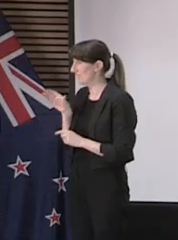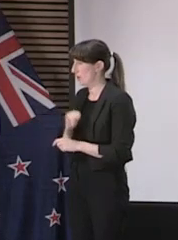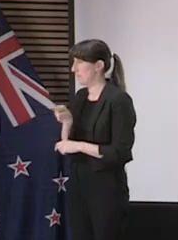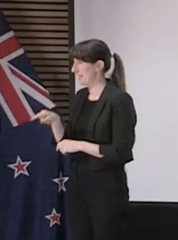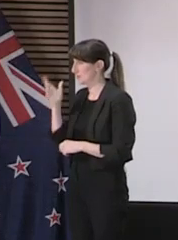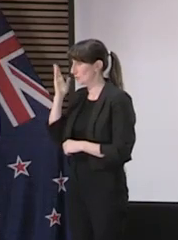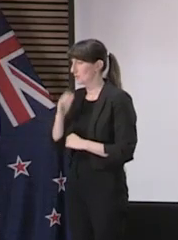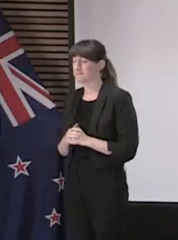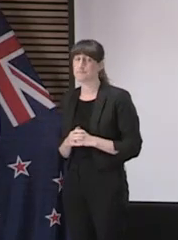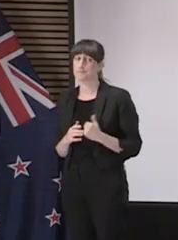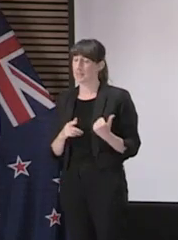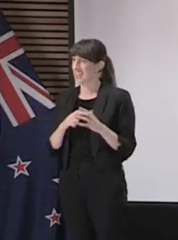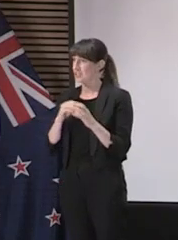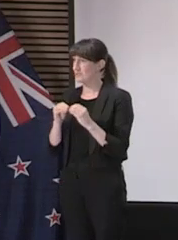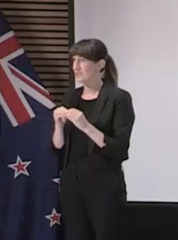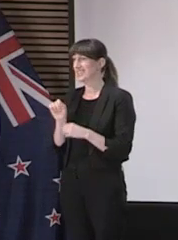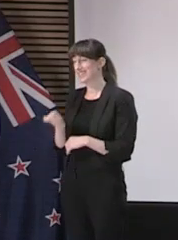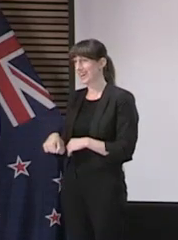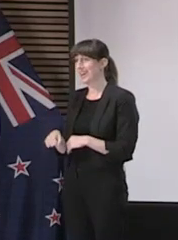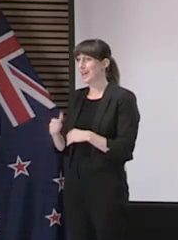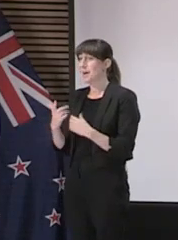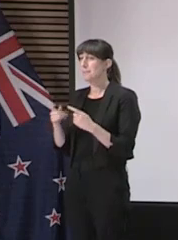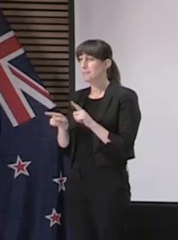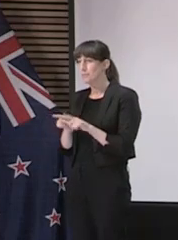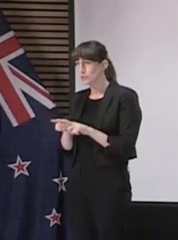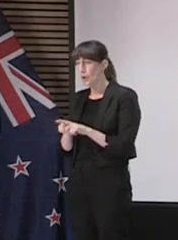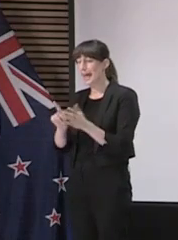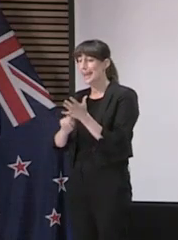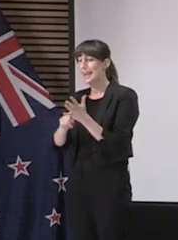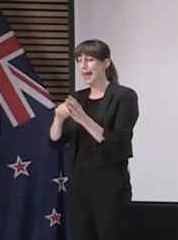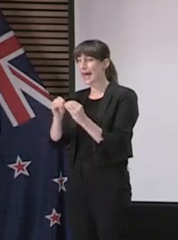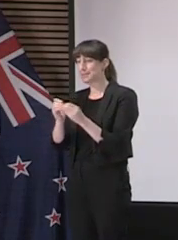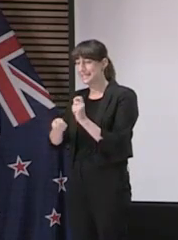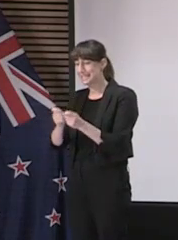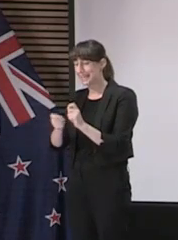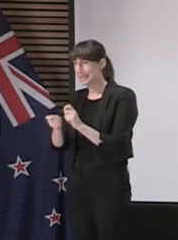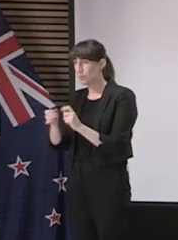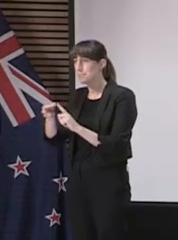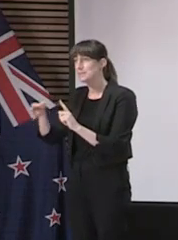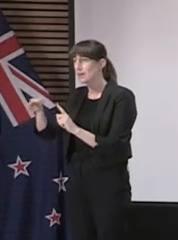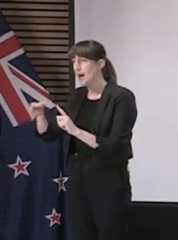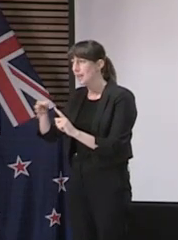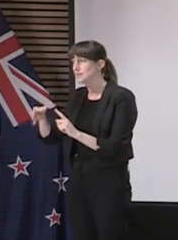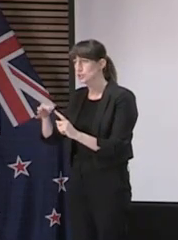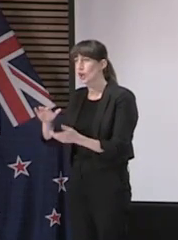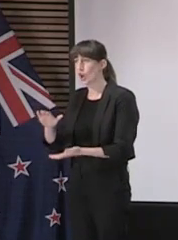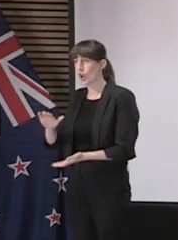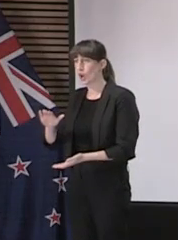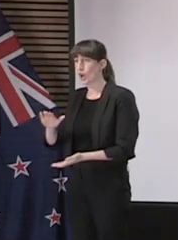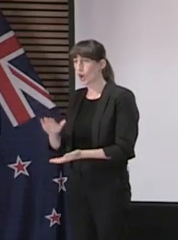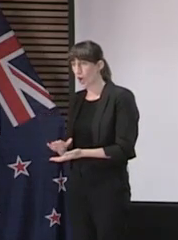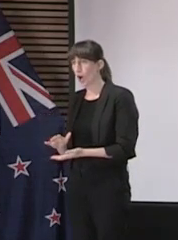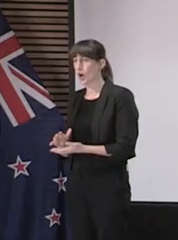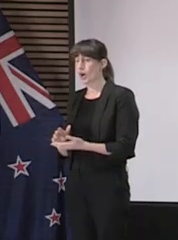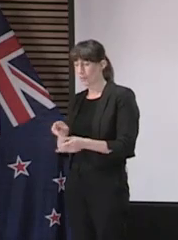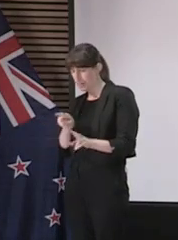course, is the rate of lab testing amongst Pacific communities, and I said yesterday we were doing another extract of the lab